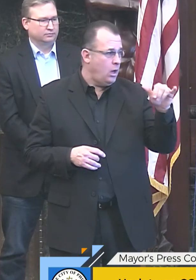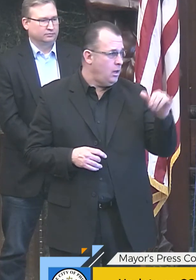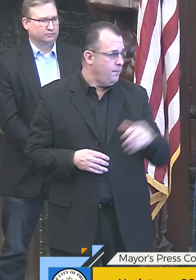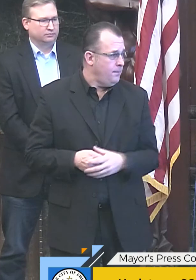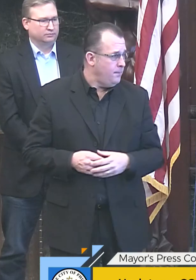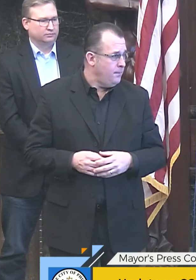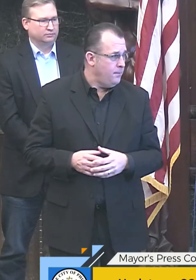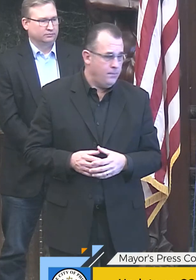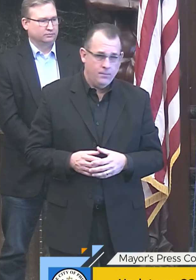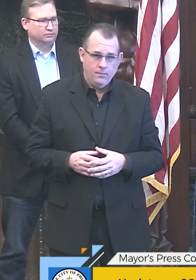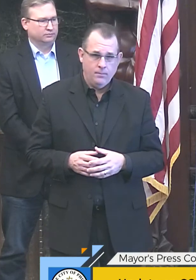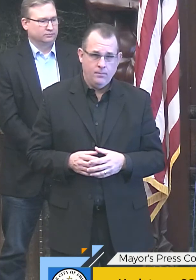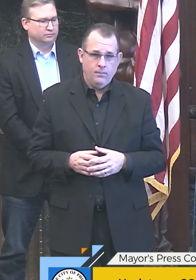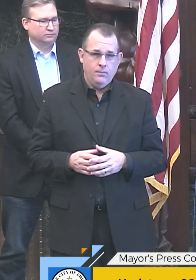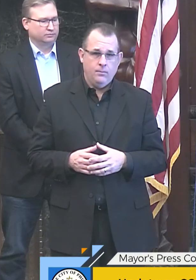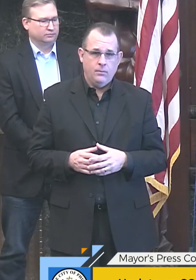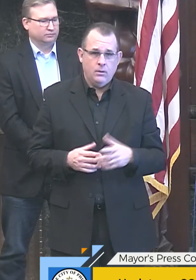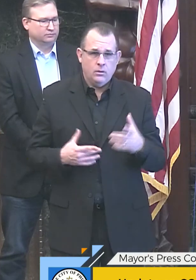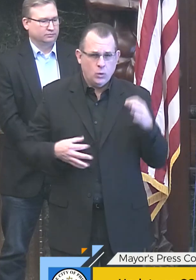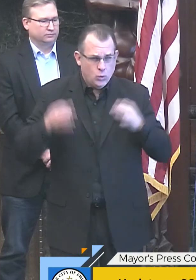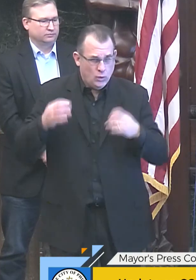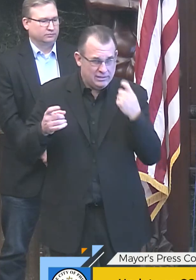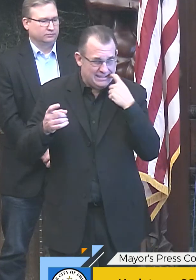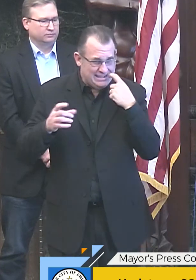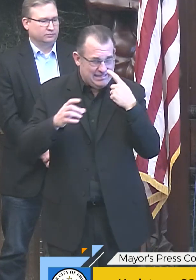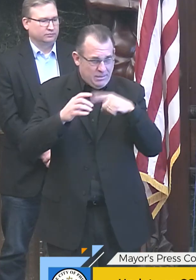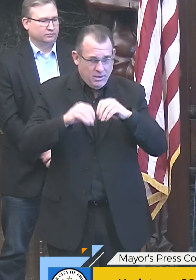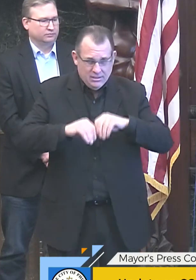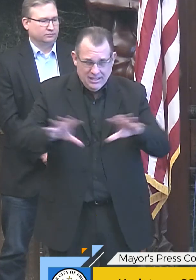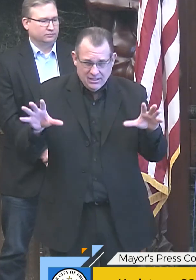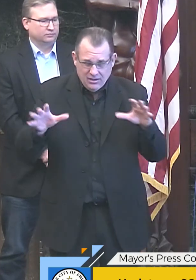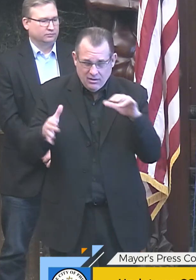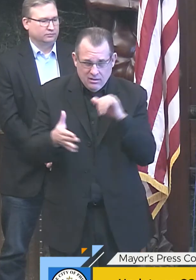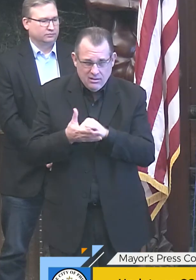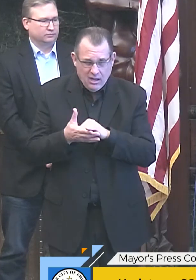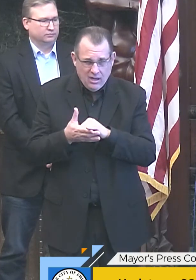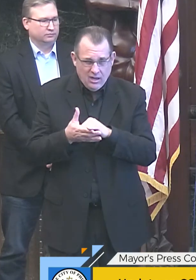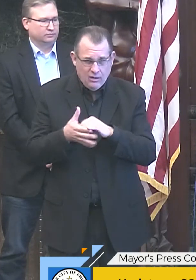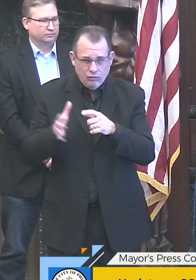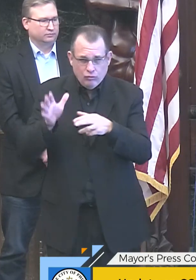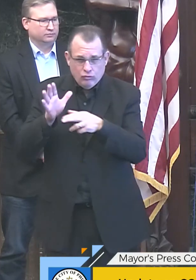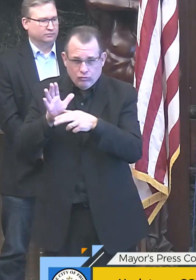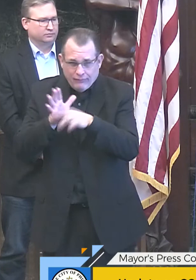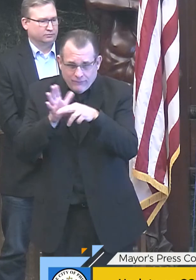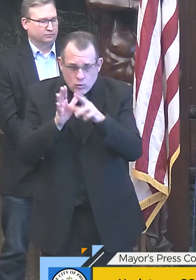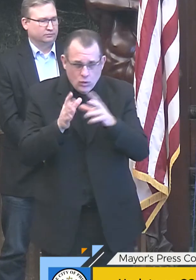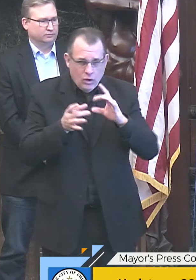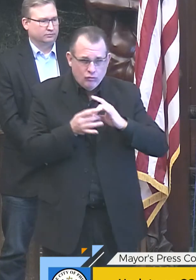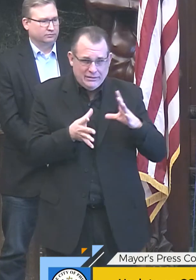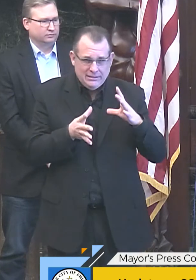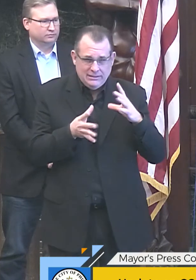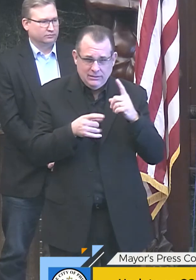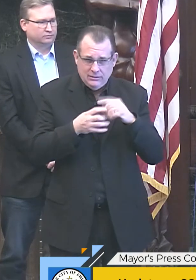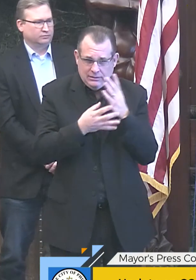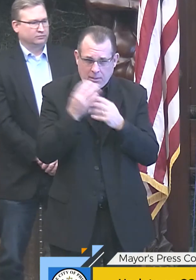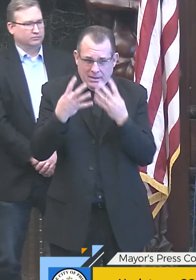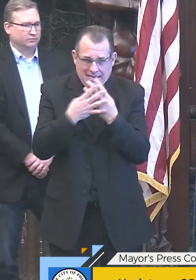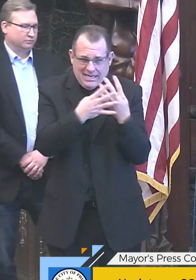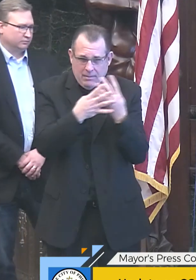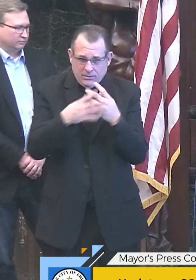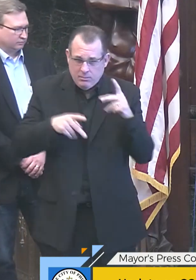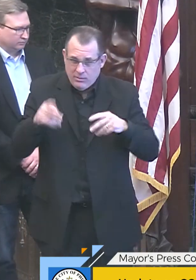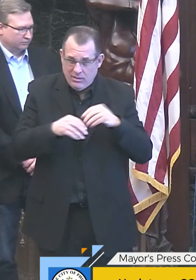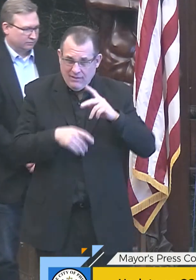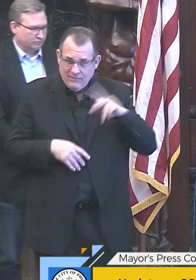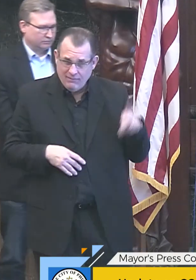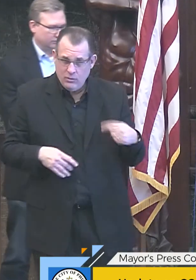The courts just sent out an email saying they reached an agreement to review and release some of the incarcerated people in Philly. And we're just looking for,